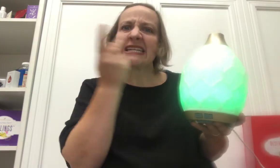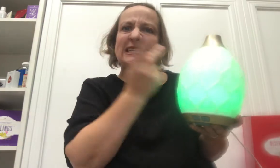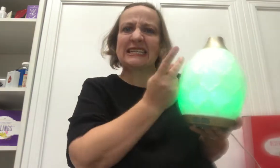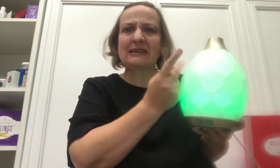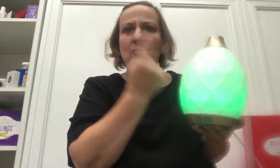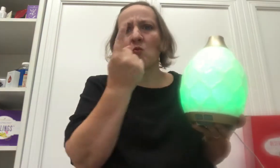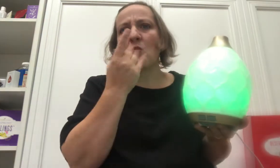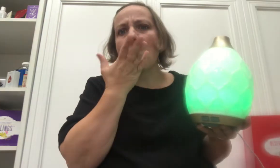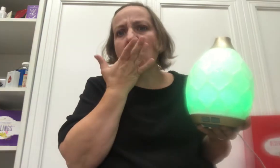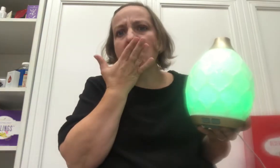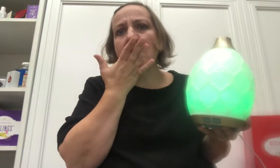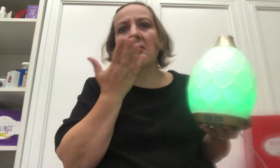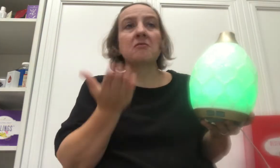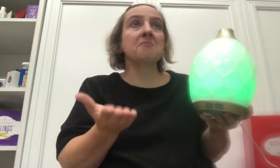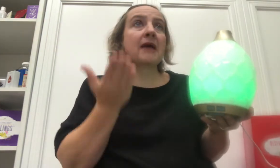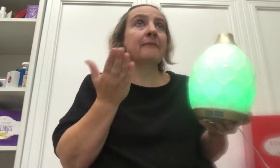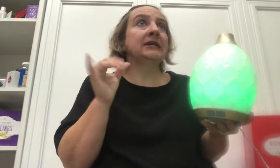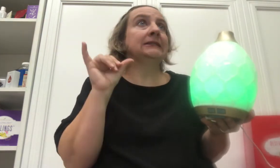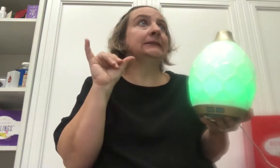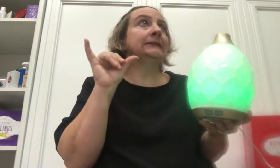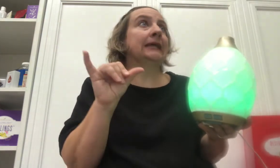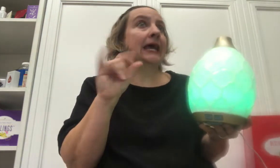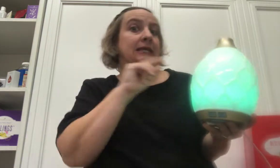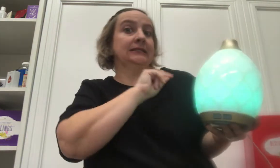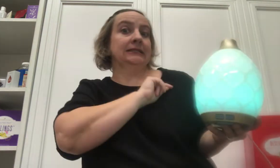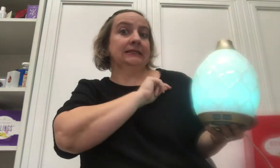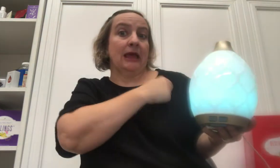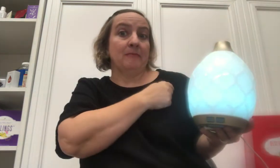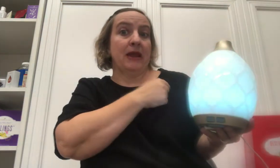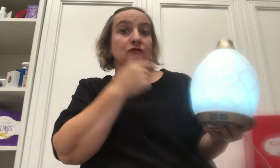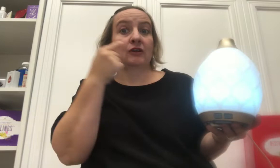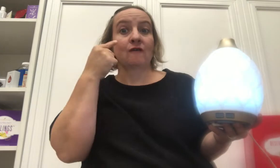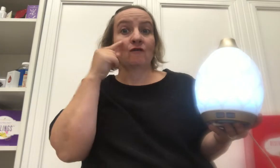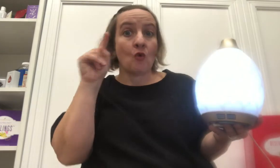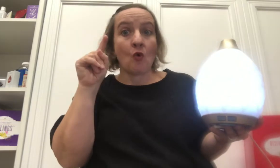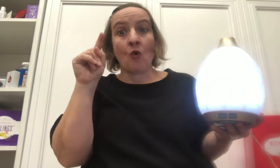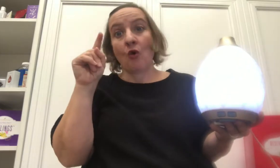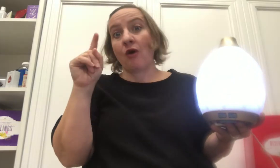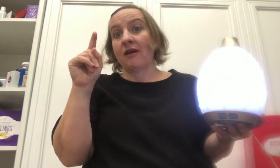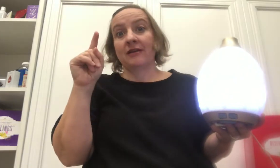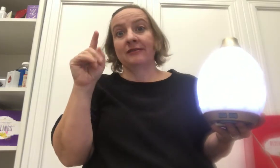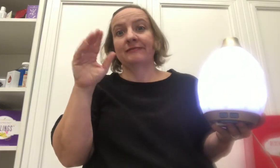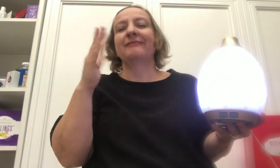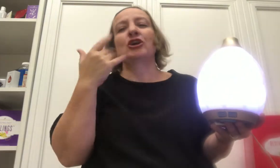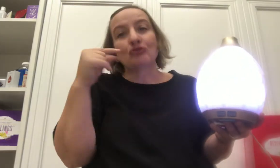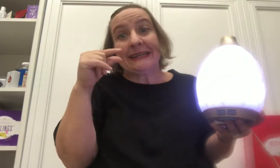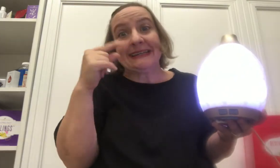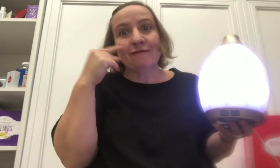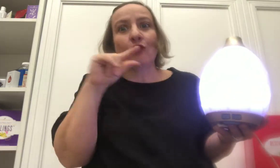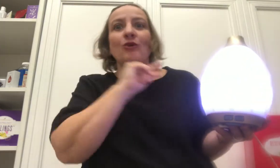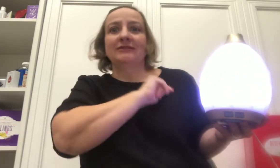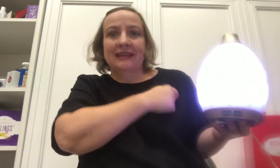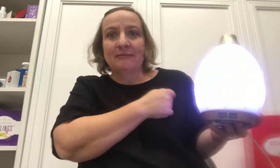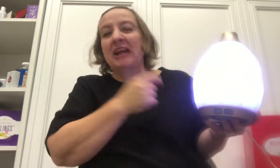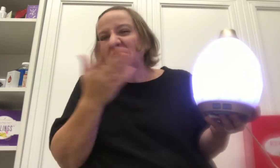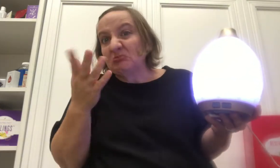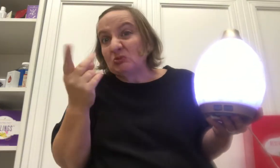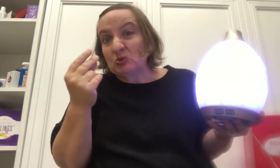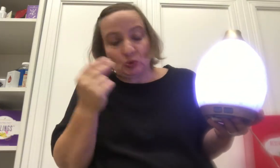Okay, so then if you wanted to have it stay on one color, let's say green for St. Patrick's